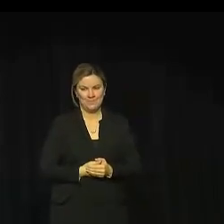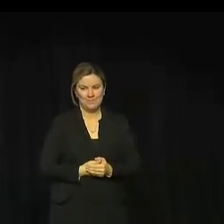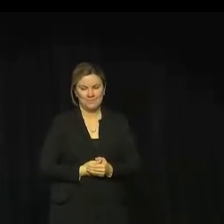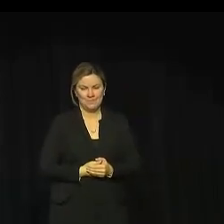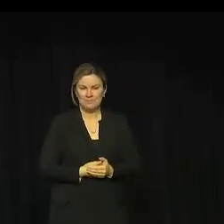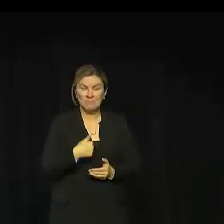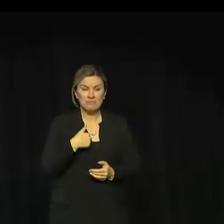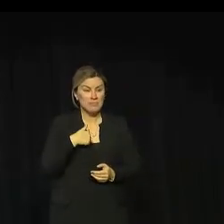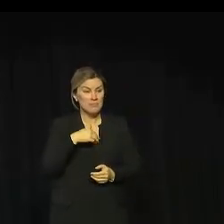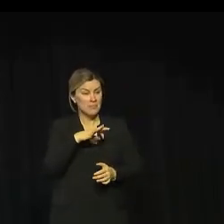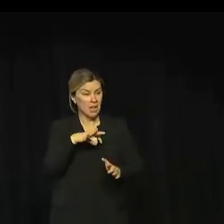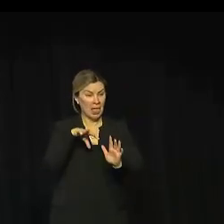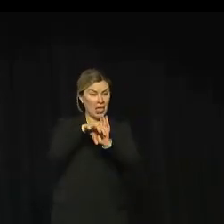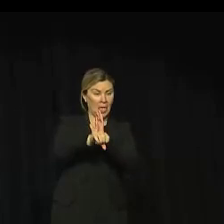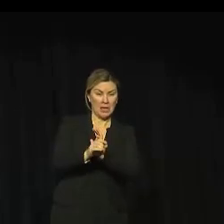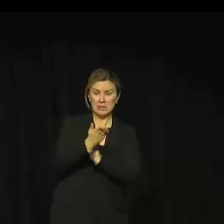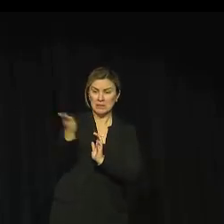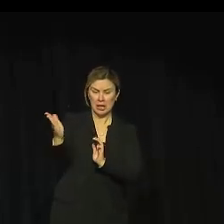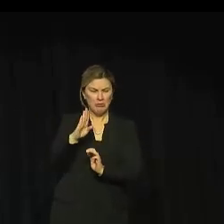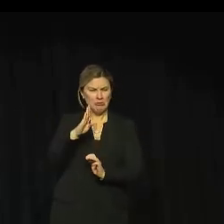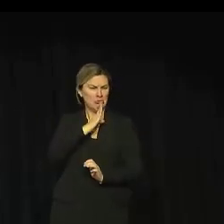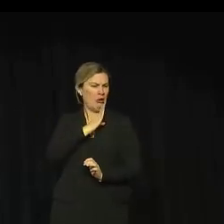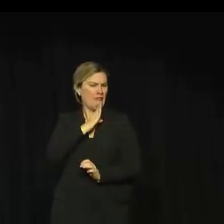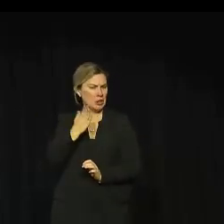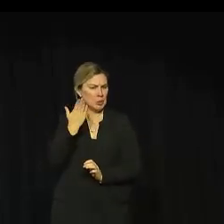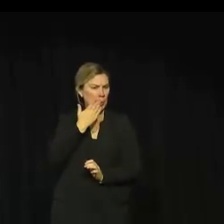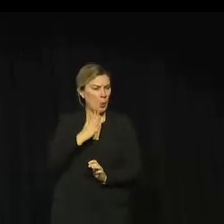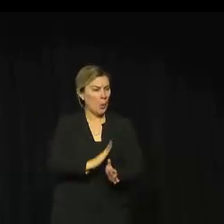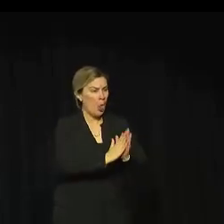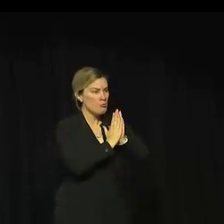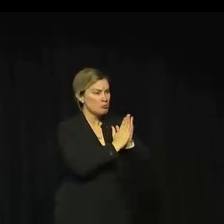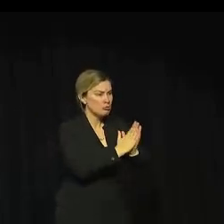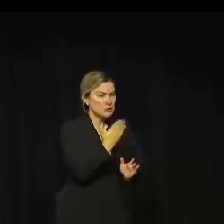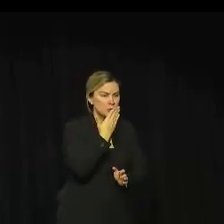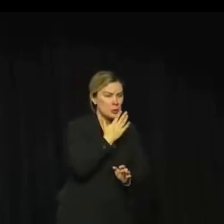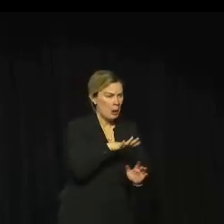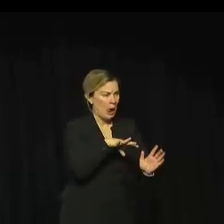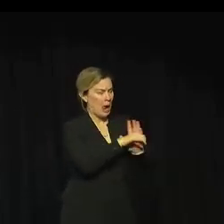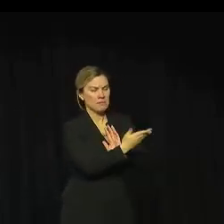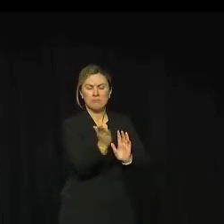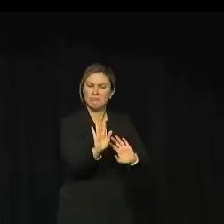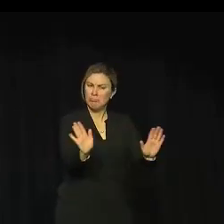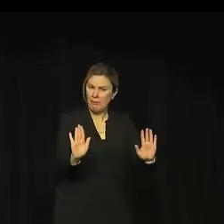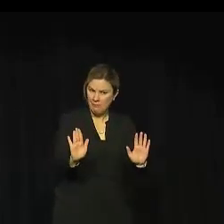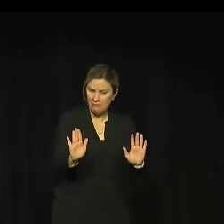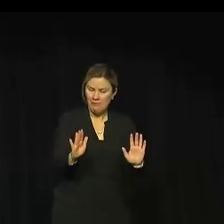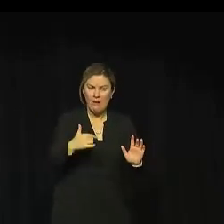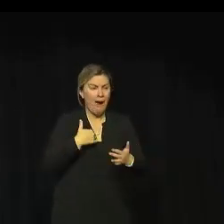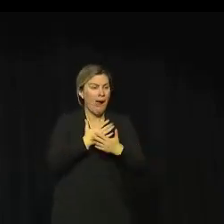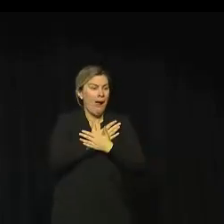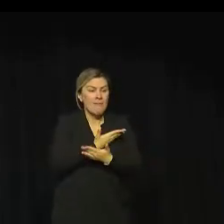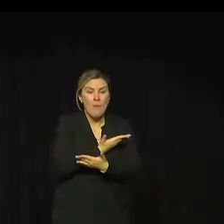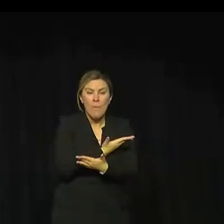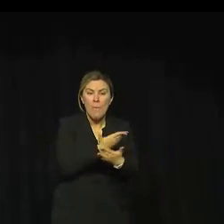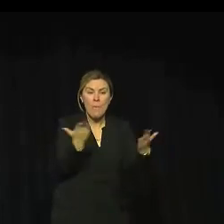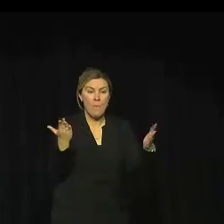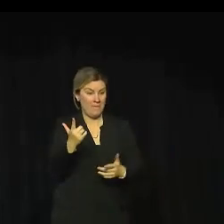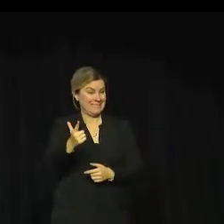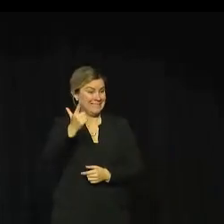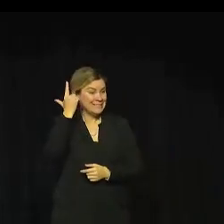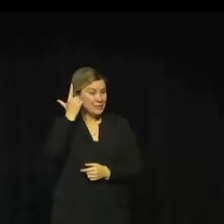I don't hate private schools and religious schools, and I love teachers everywhere